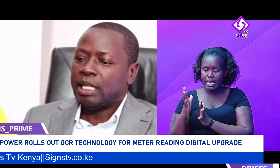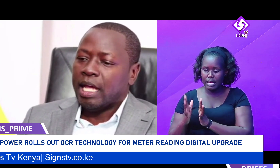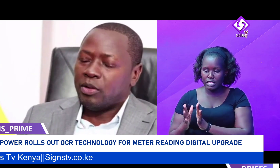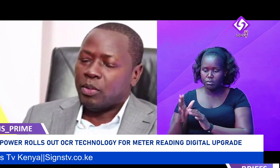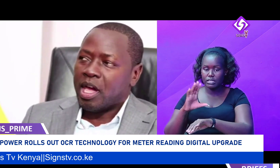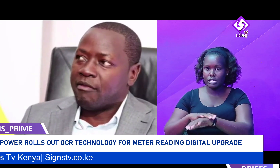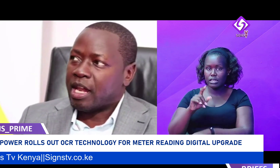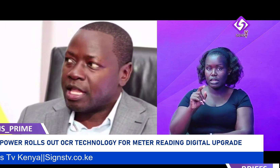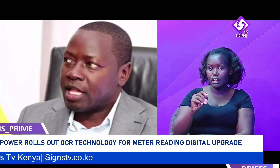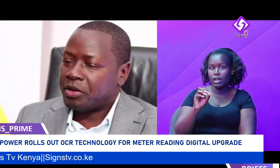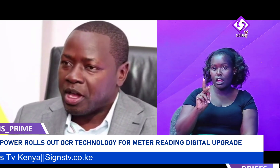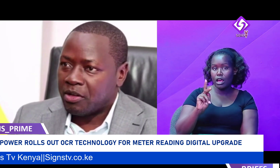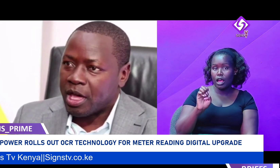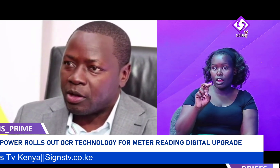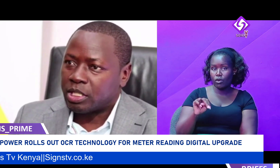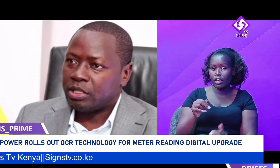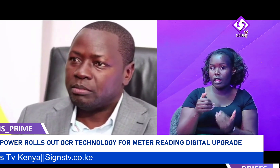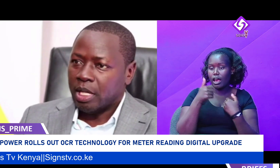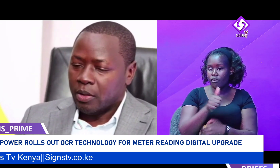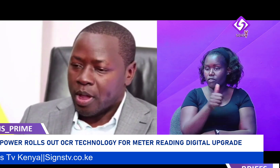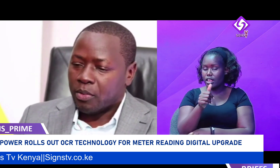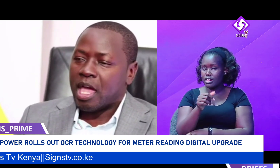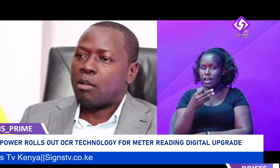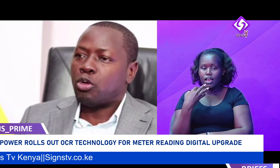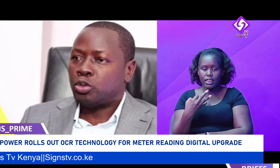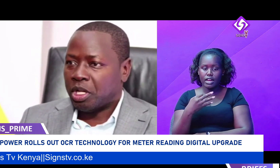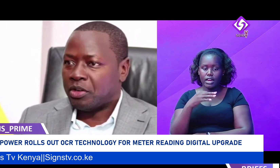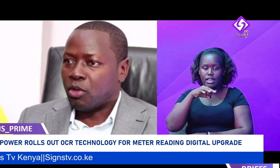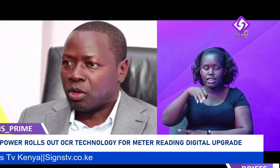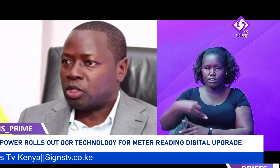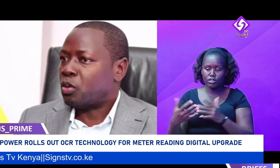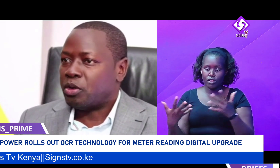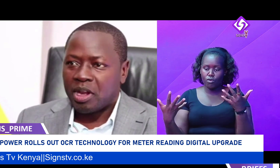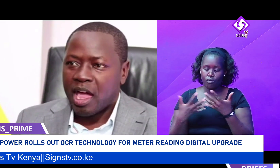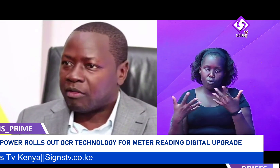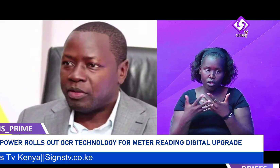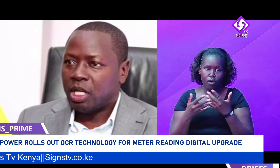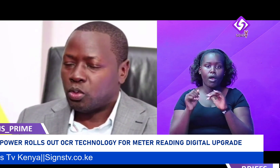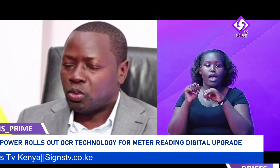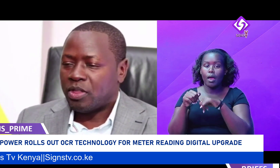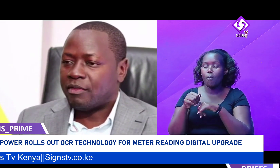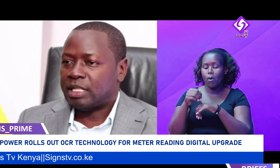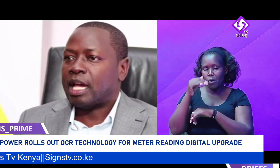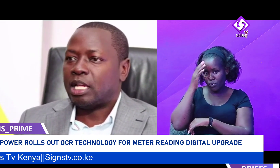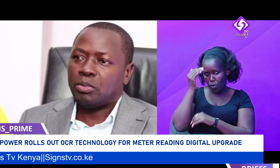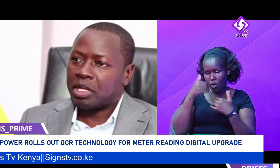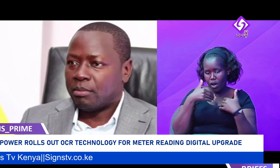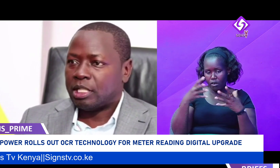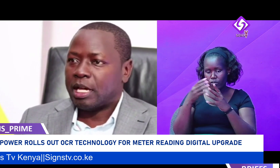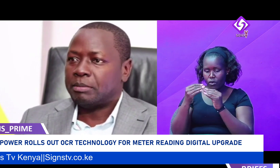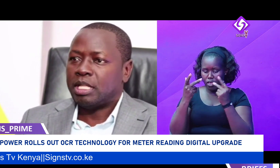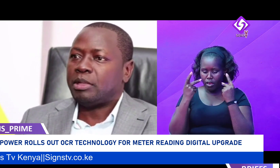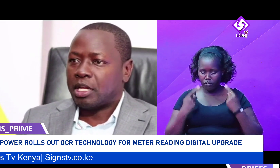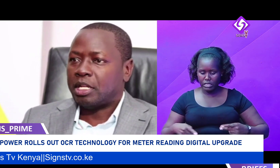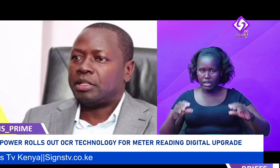token, and we have another 300,000 where we are able to read remotely. So we don't have to go there physically to pick